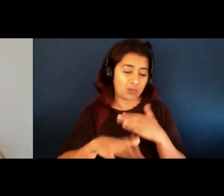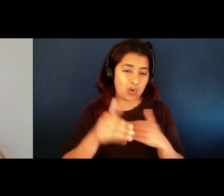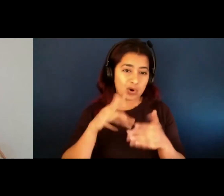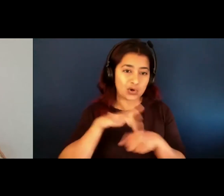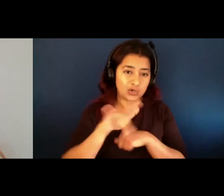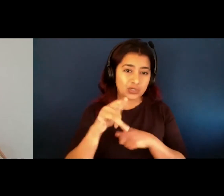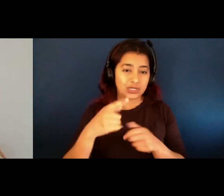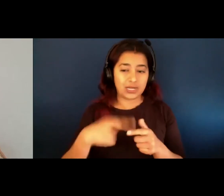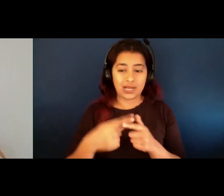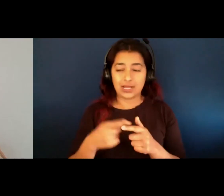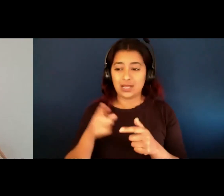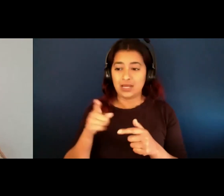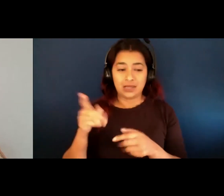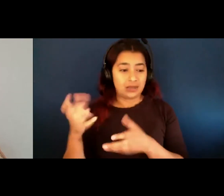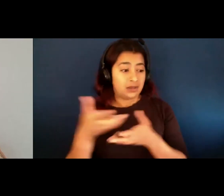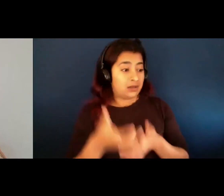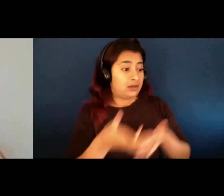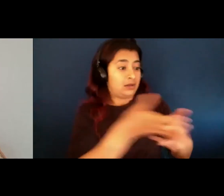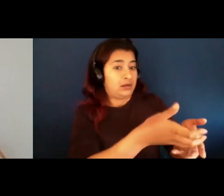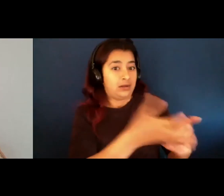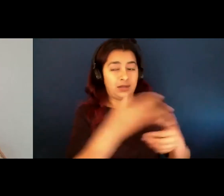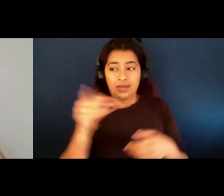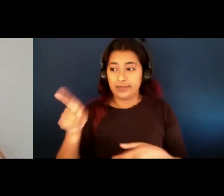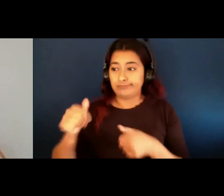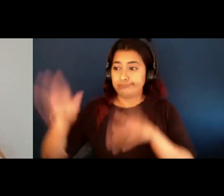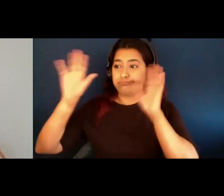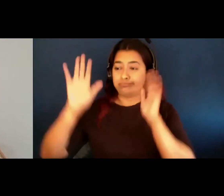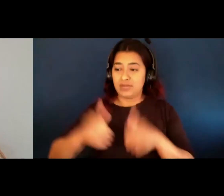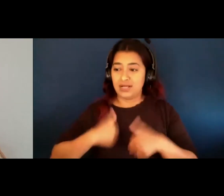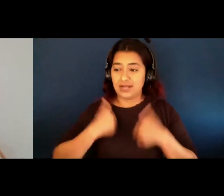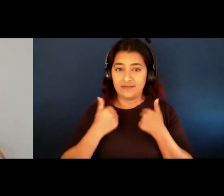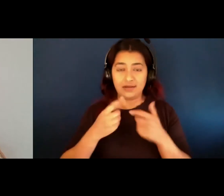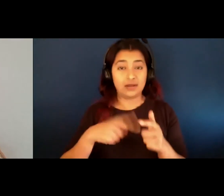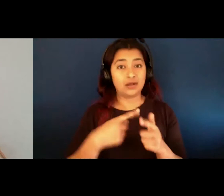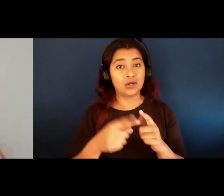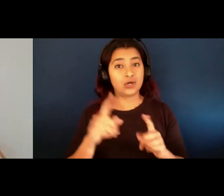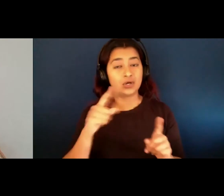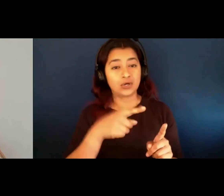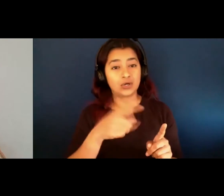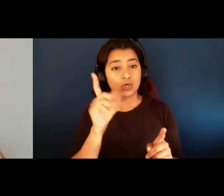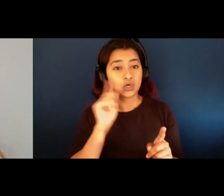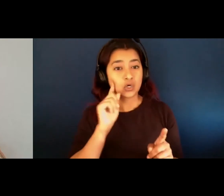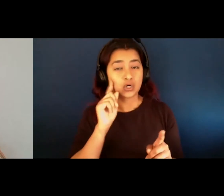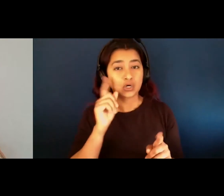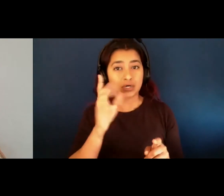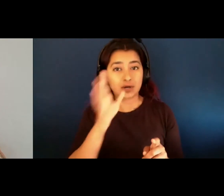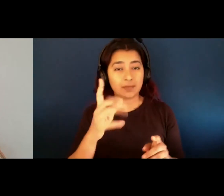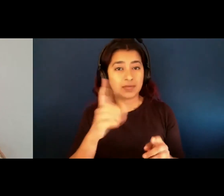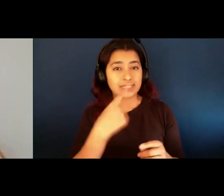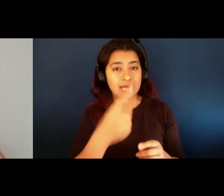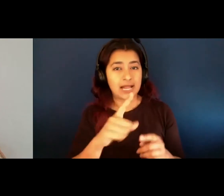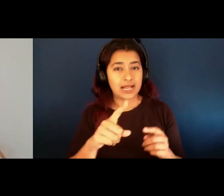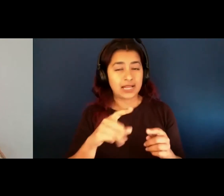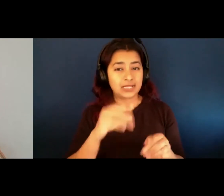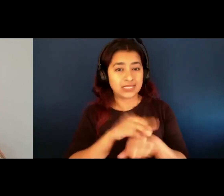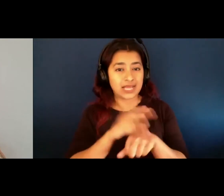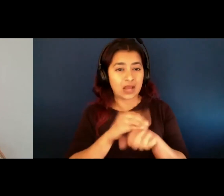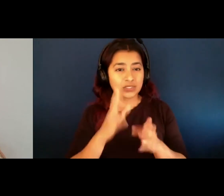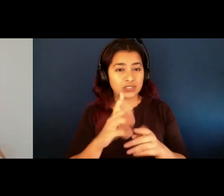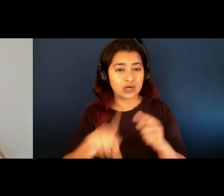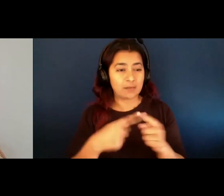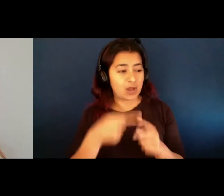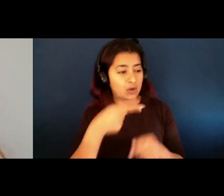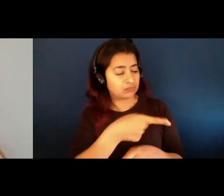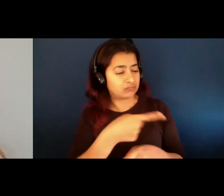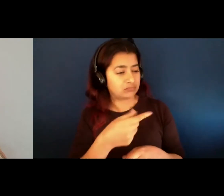up. And once she heard her grandparents tell the school counselor about birth defects, but how could anyone call a